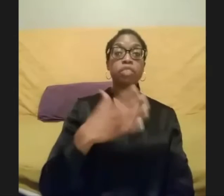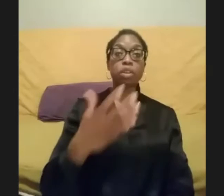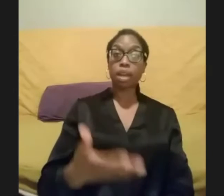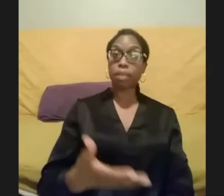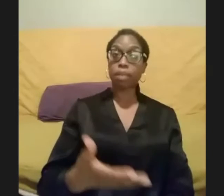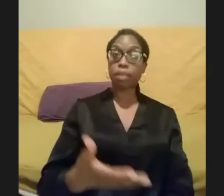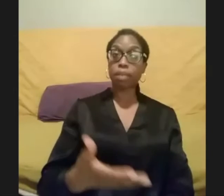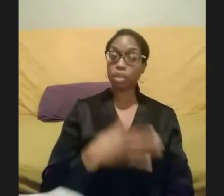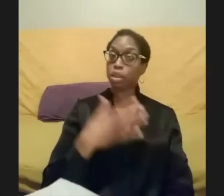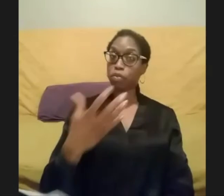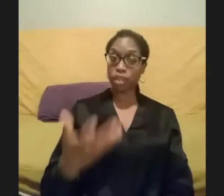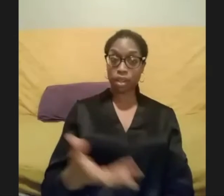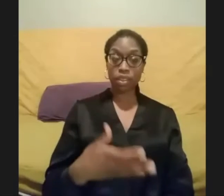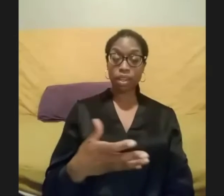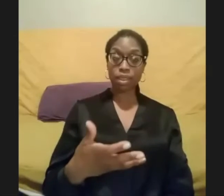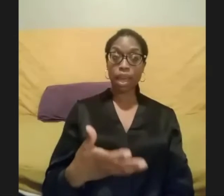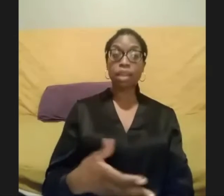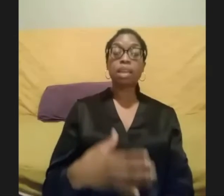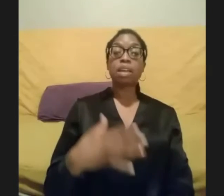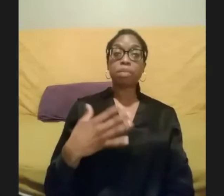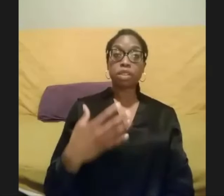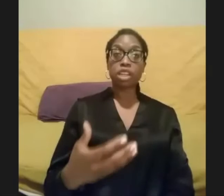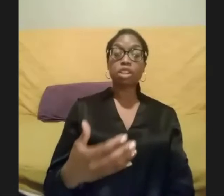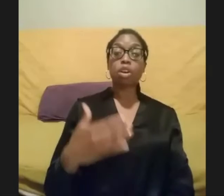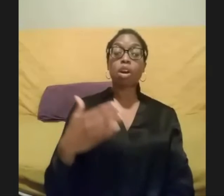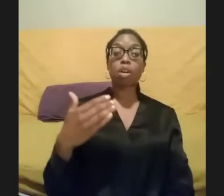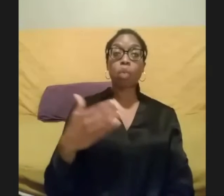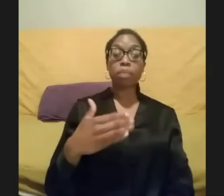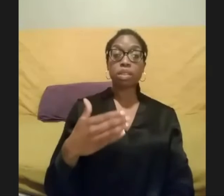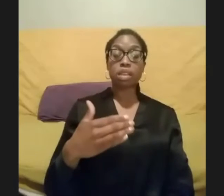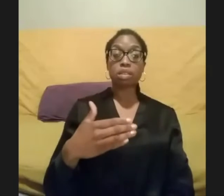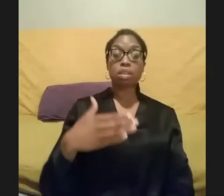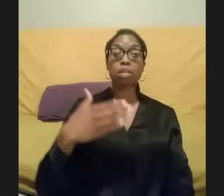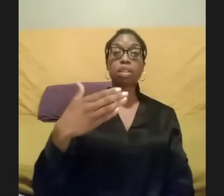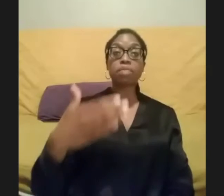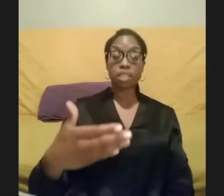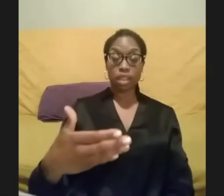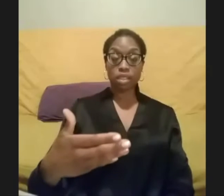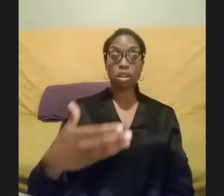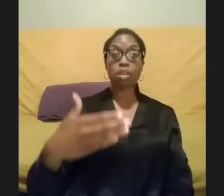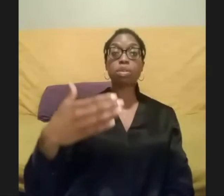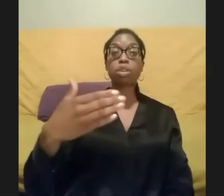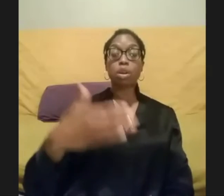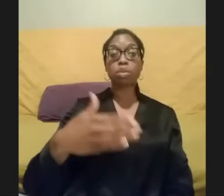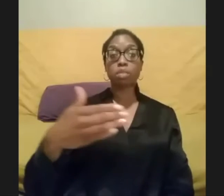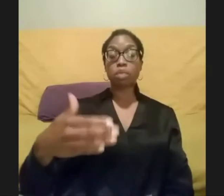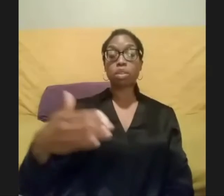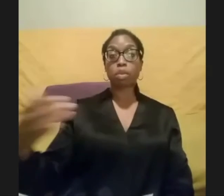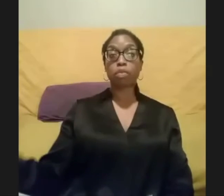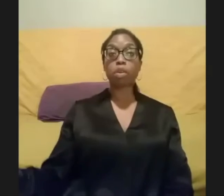lot about that with COVID and everything like that. But in particular, our white blood cells called lymphocytes are known to be the ones more vulnerable